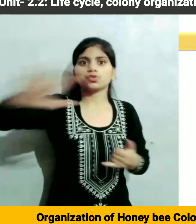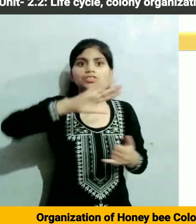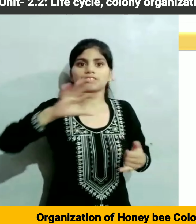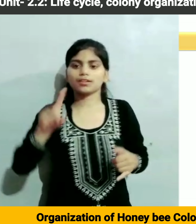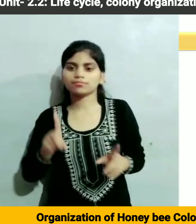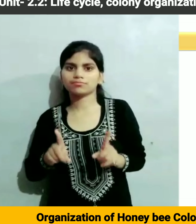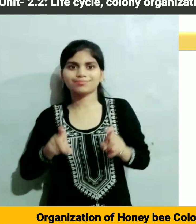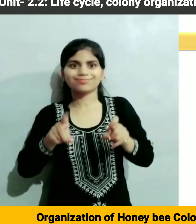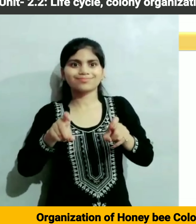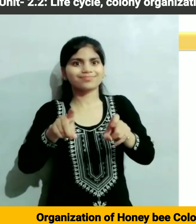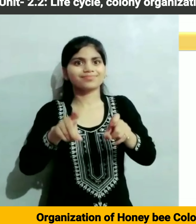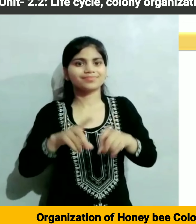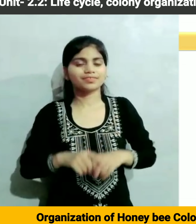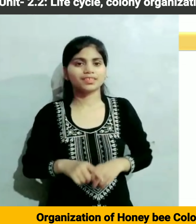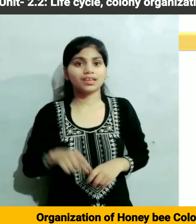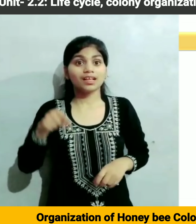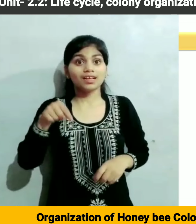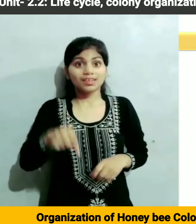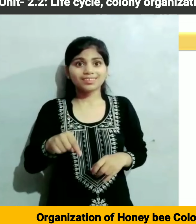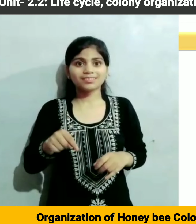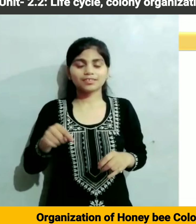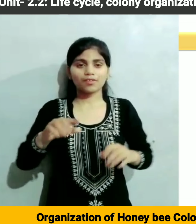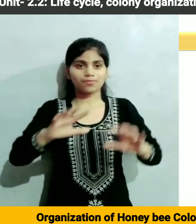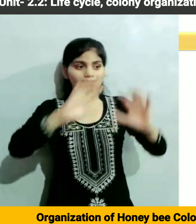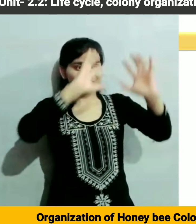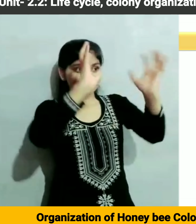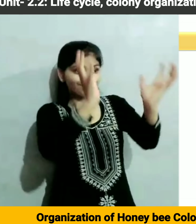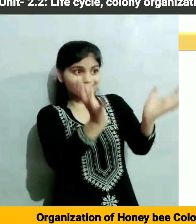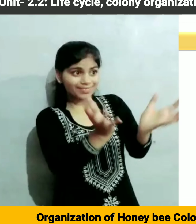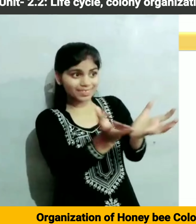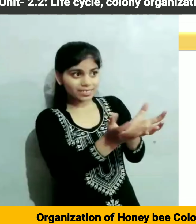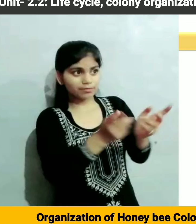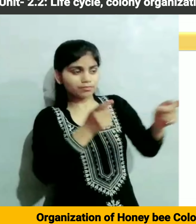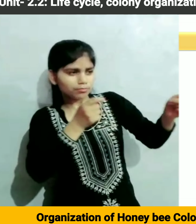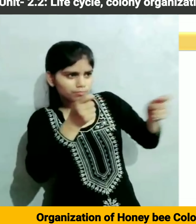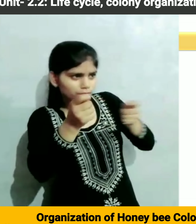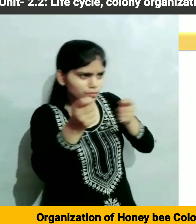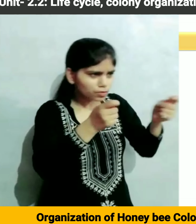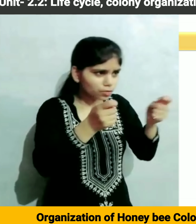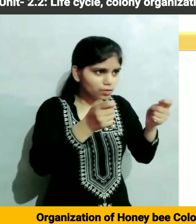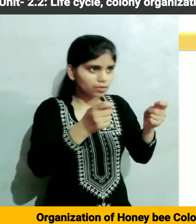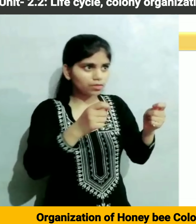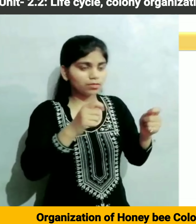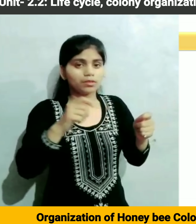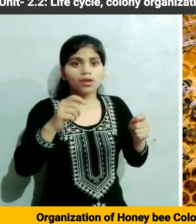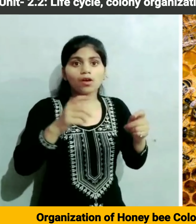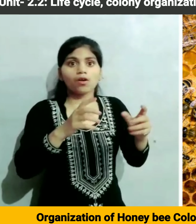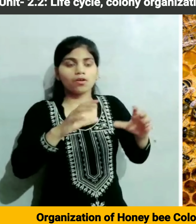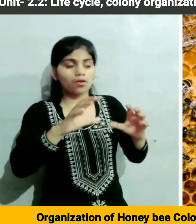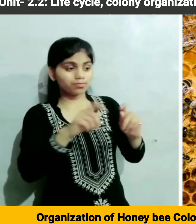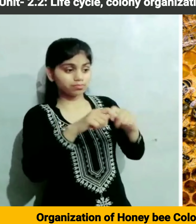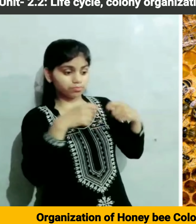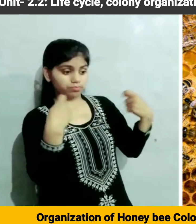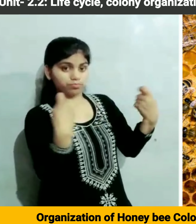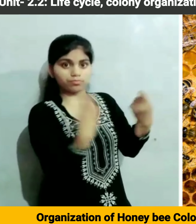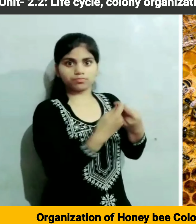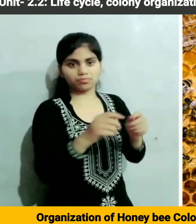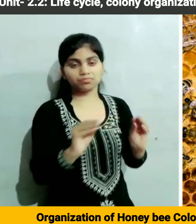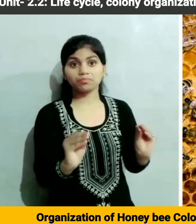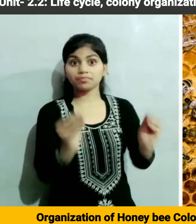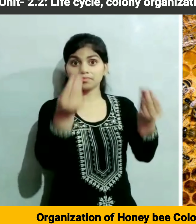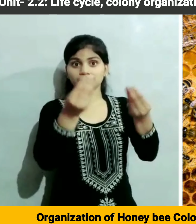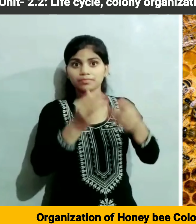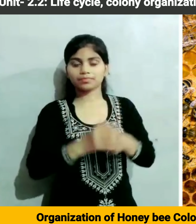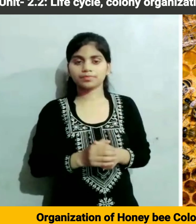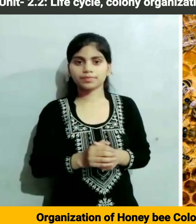live in a well organized having capabilities of multiplying. A colony